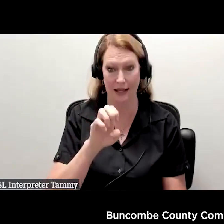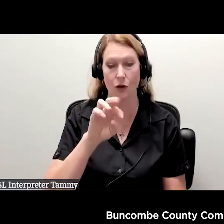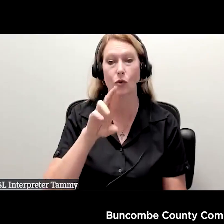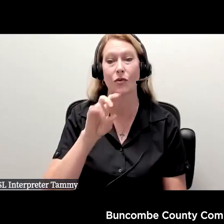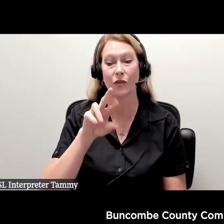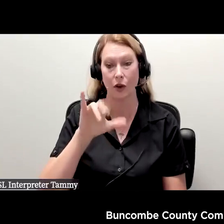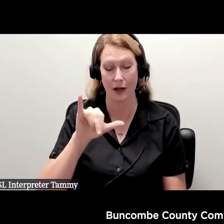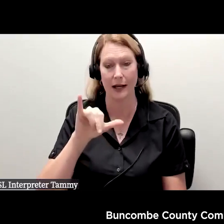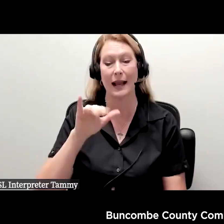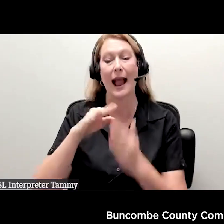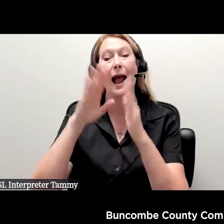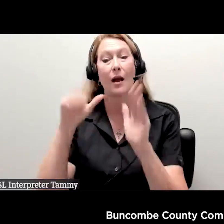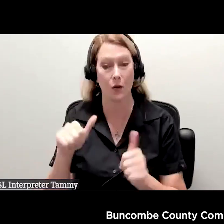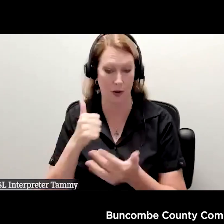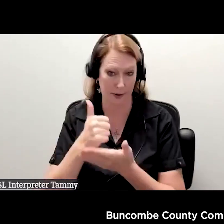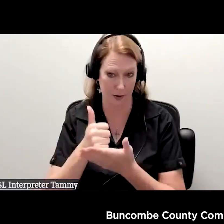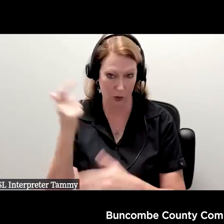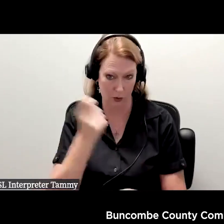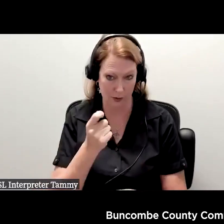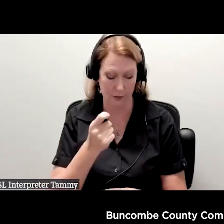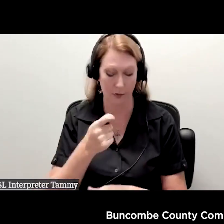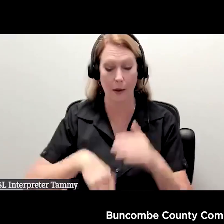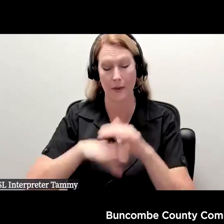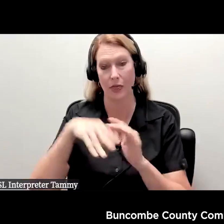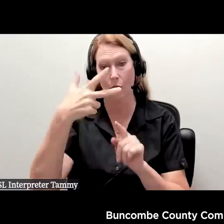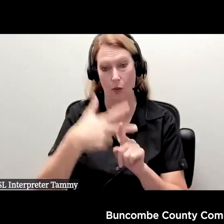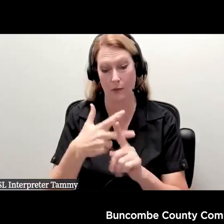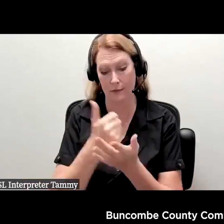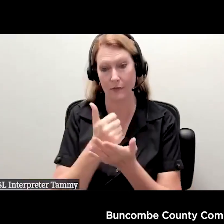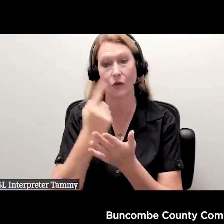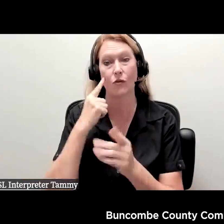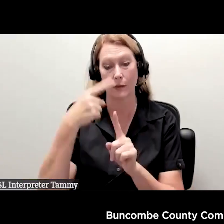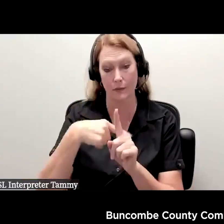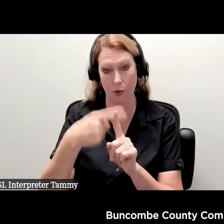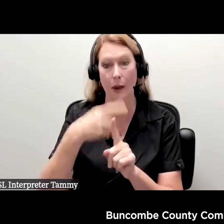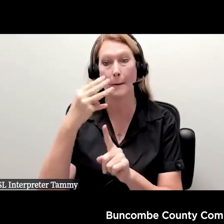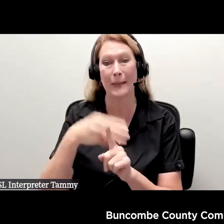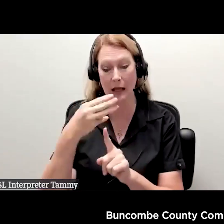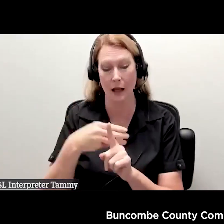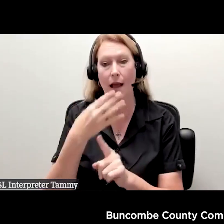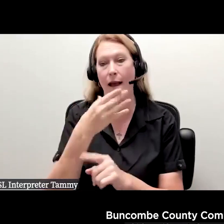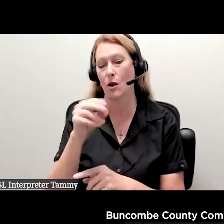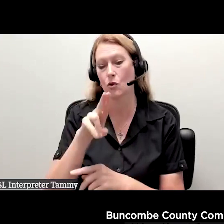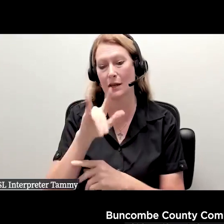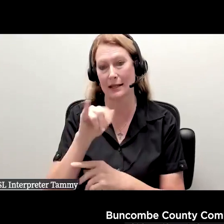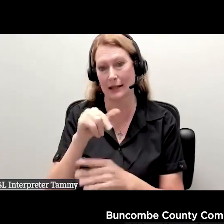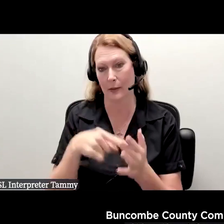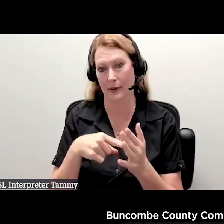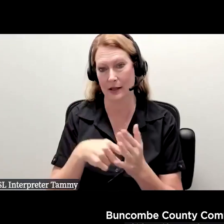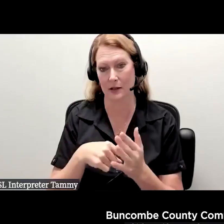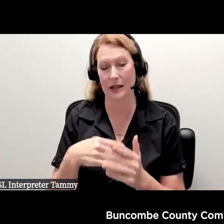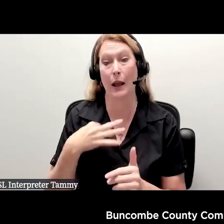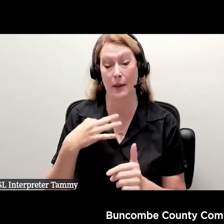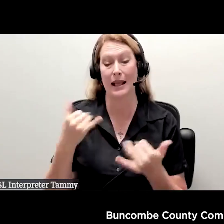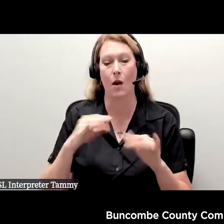Assistance Grant, which provides up to 3 months of support for rent, mortgage payments, or utility bills. And applications are